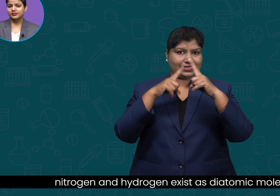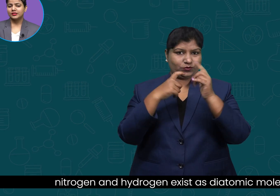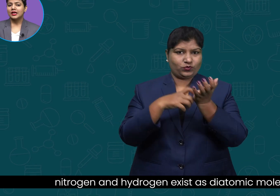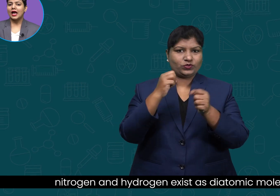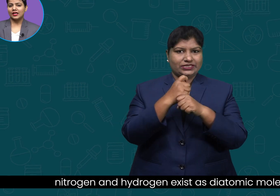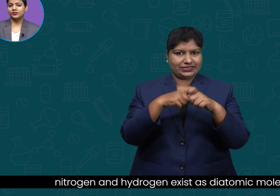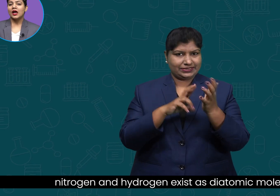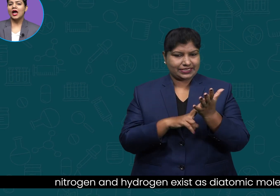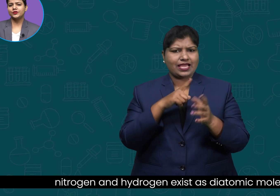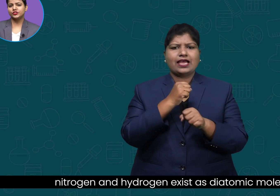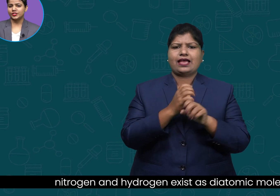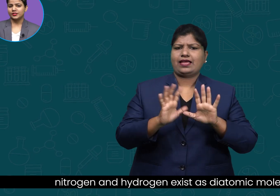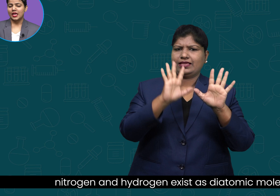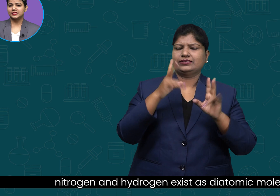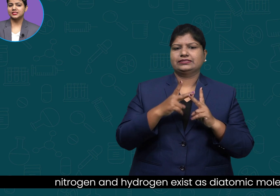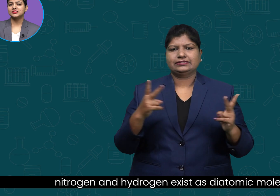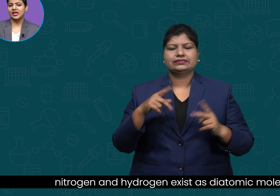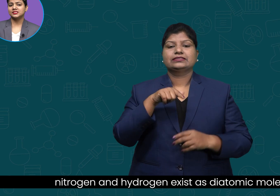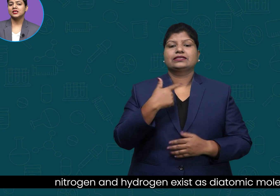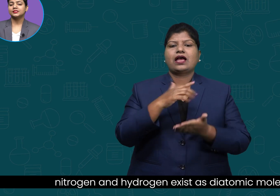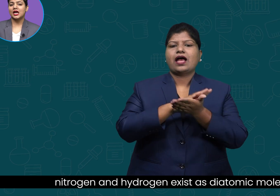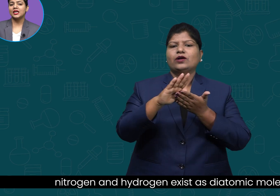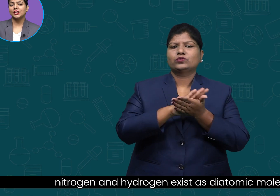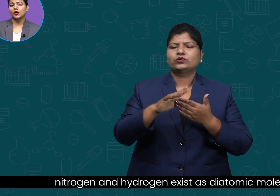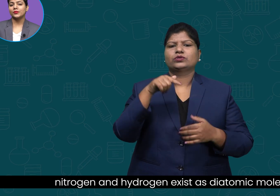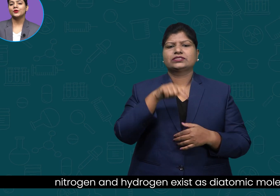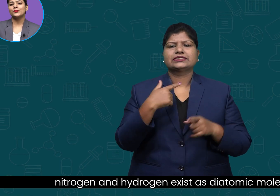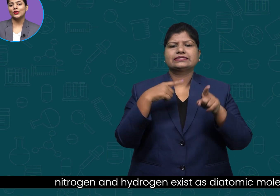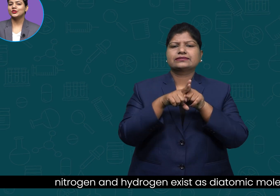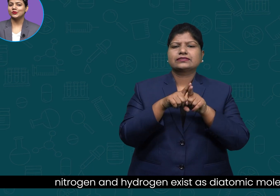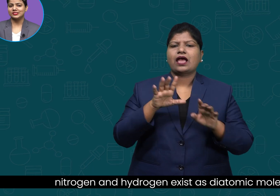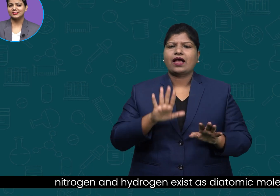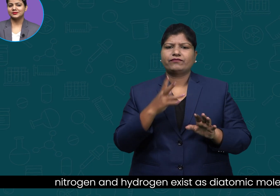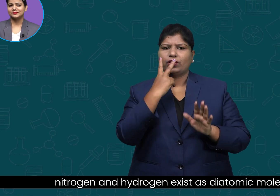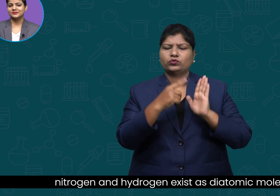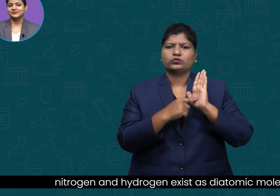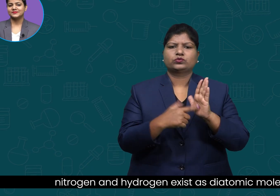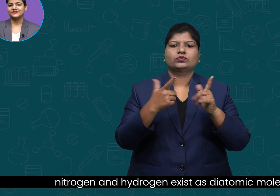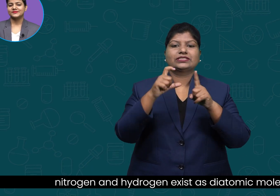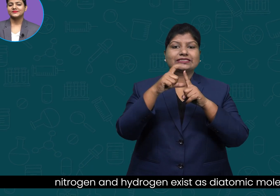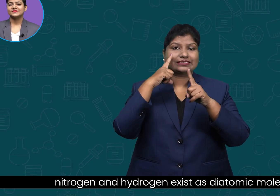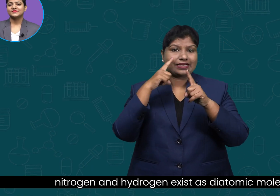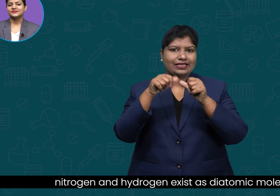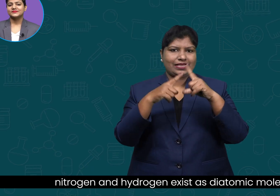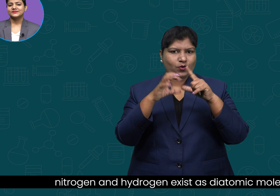nitrogen, and hydrogen exist as diatomic molecules.